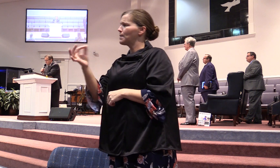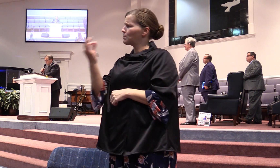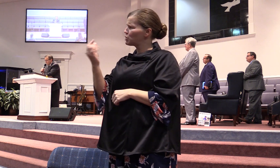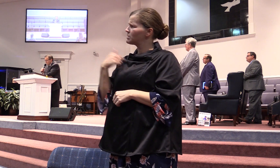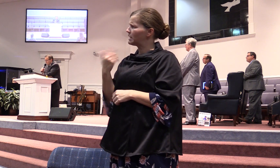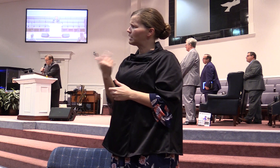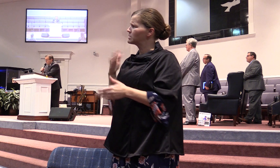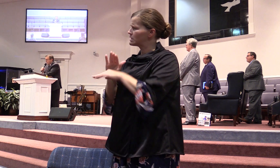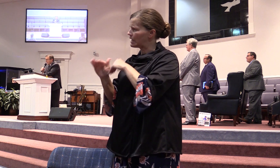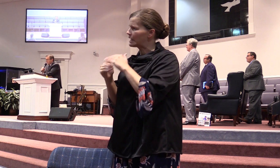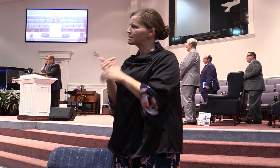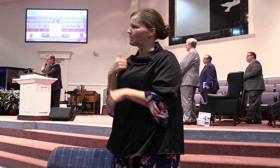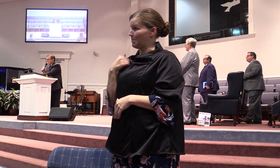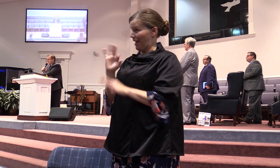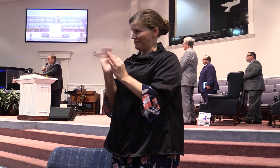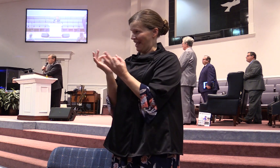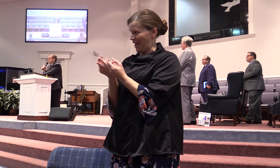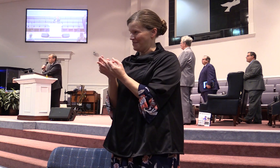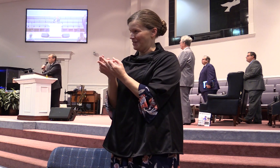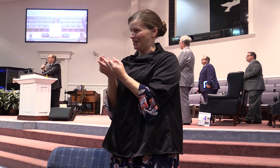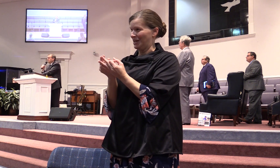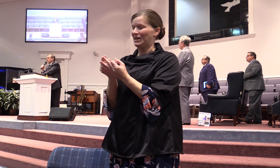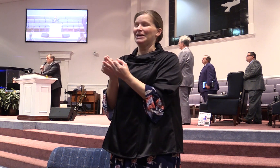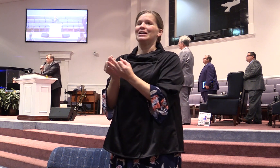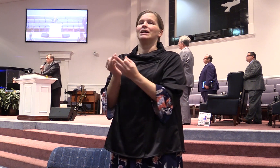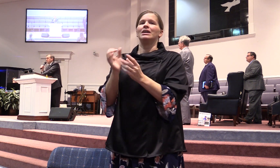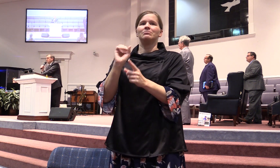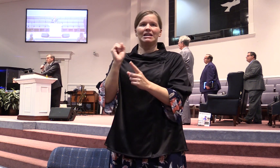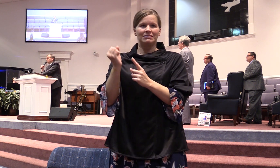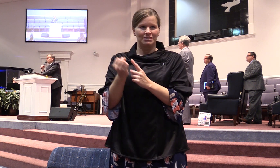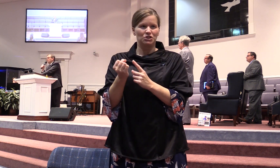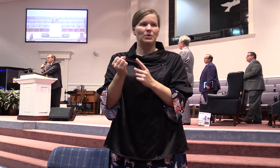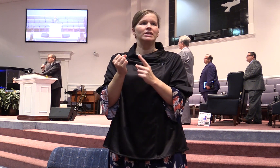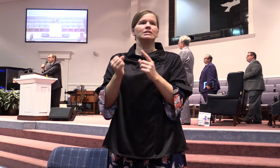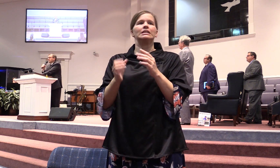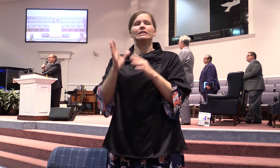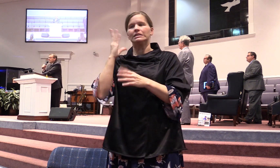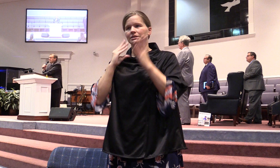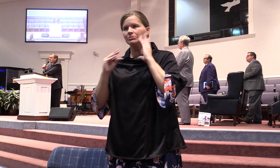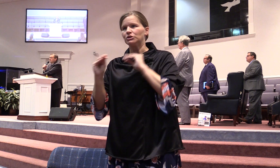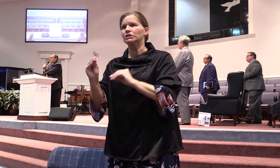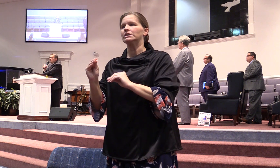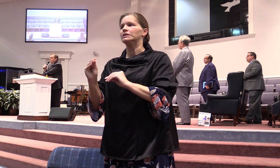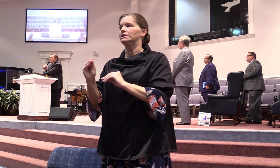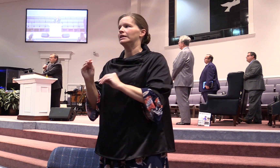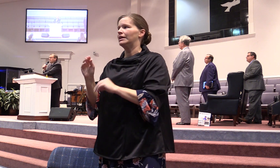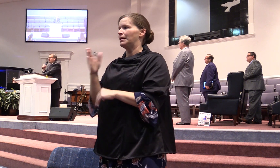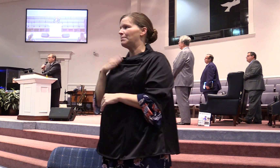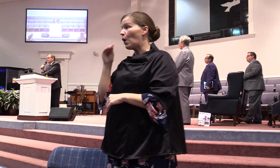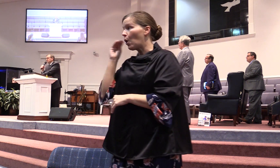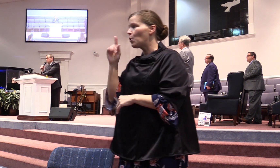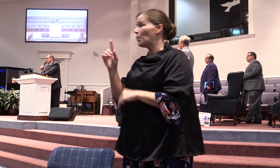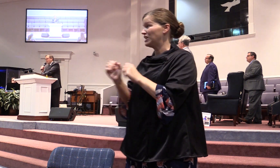kind to me. When my family went through that ordeal, my wife went through that ordeal with the mall shooting in Omaha on the